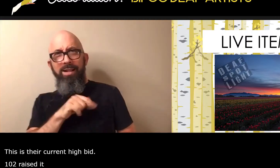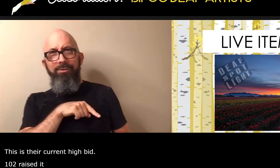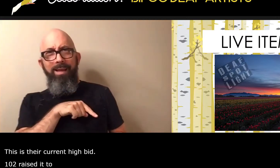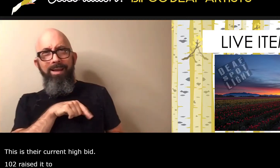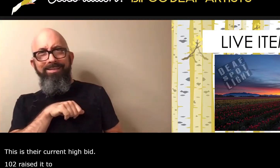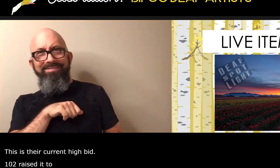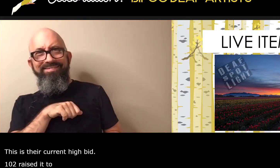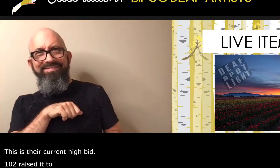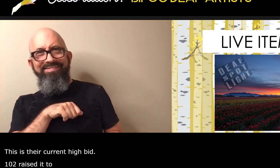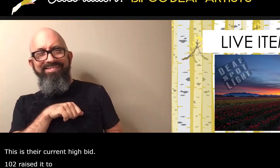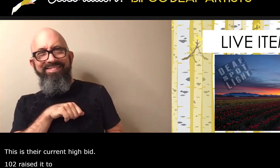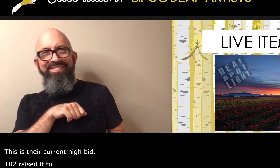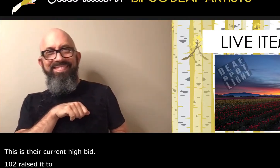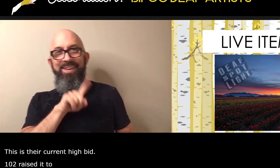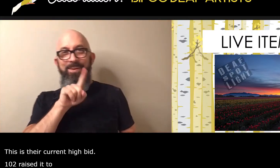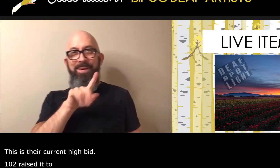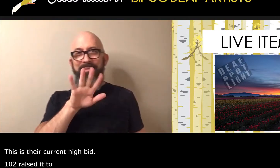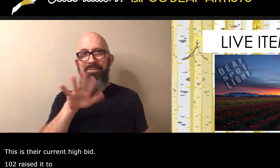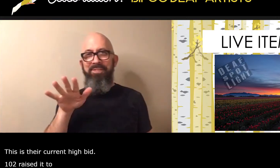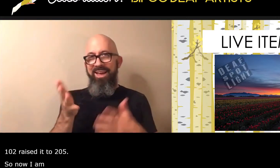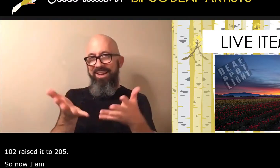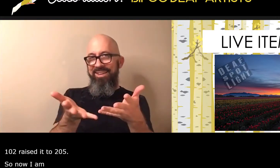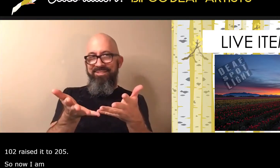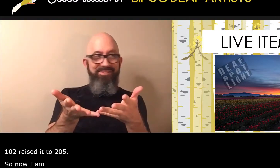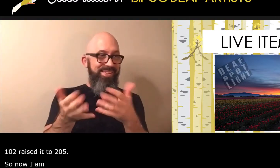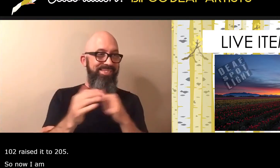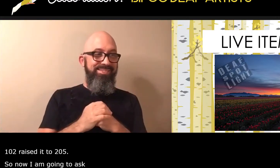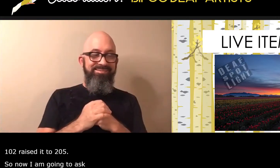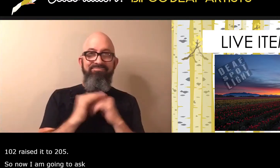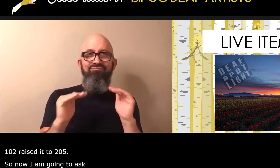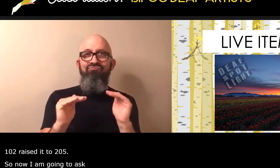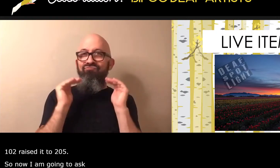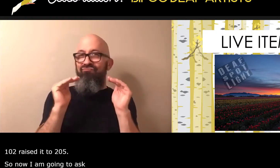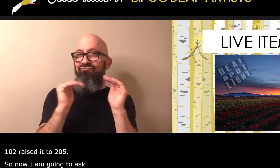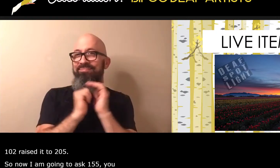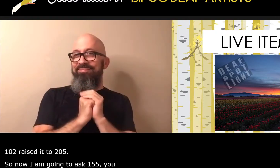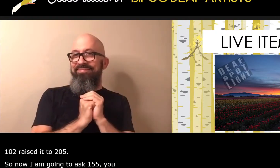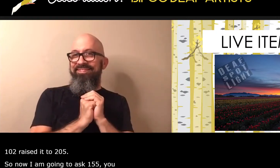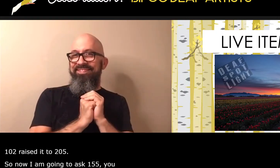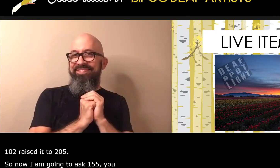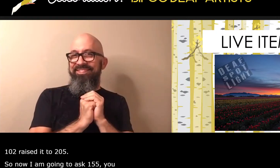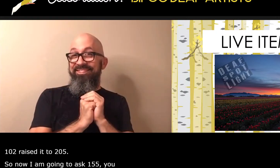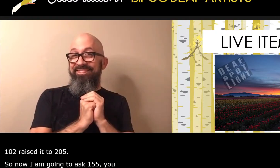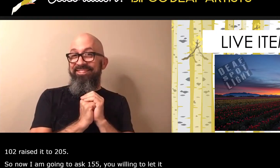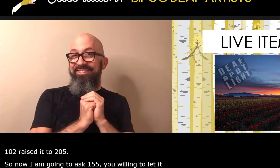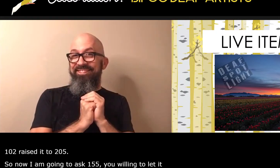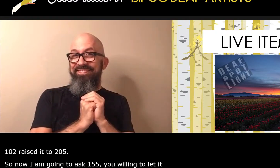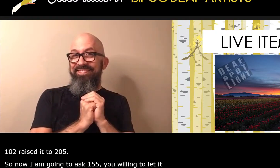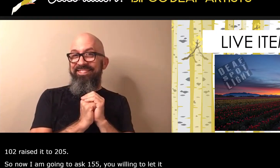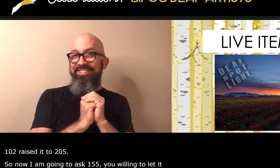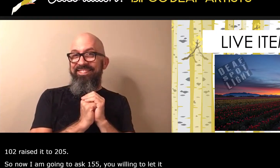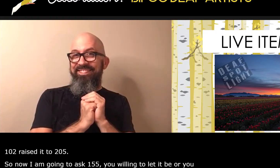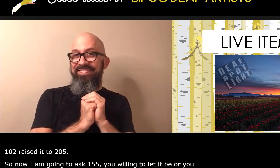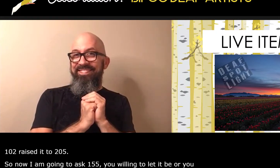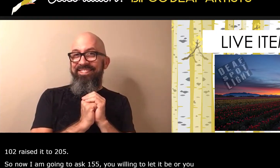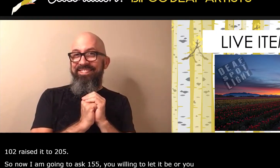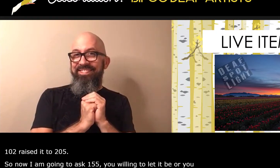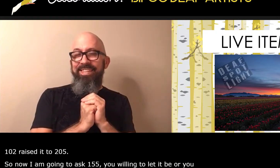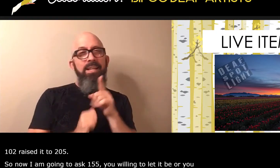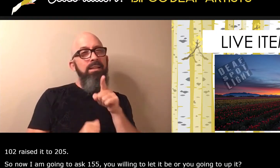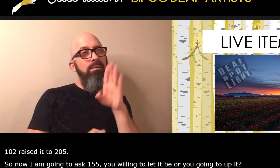So now I'm going to ask 155. Are you willing to let it be, or are you going to up it? Let's see what everyone can